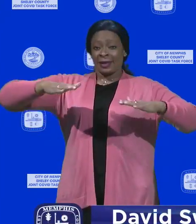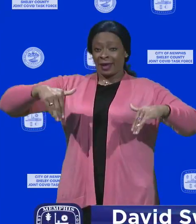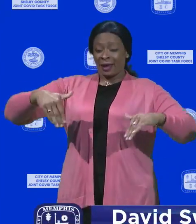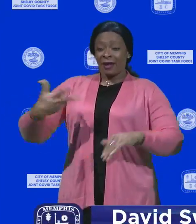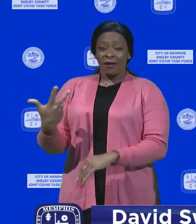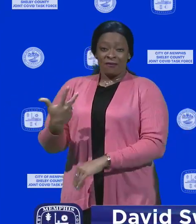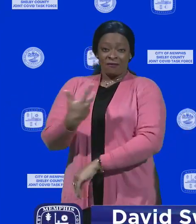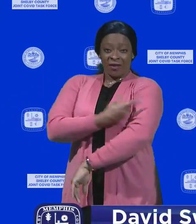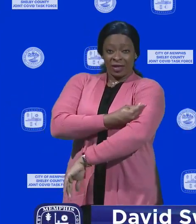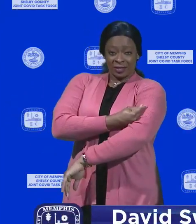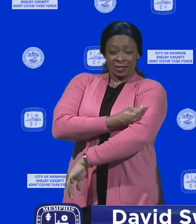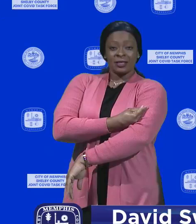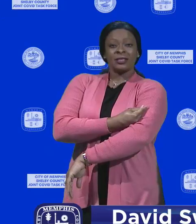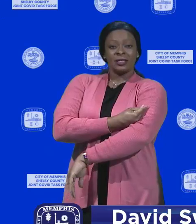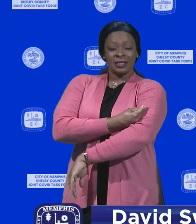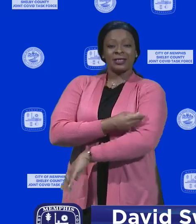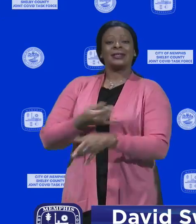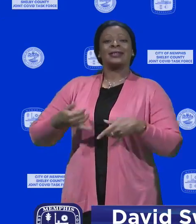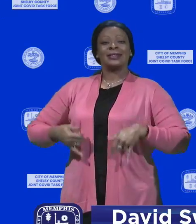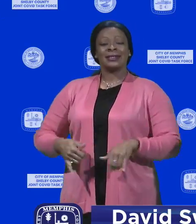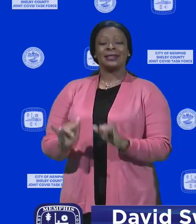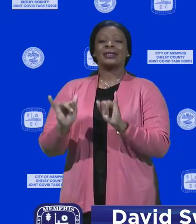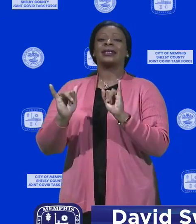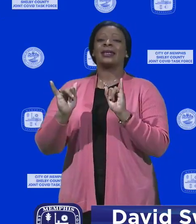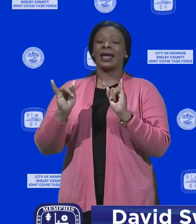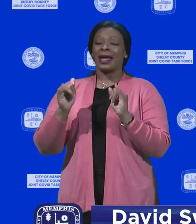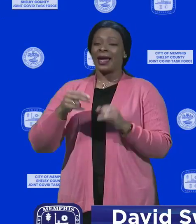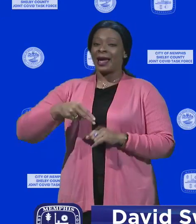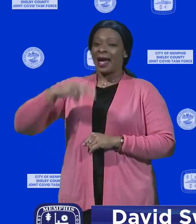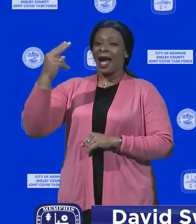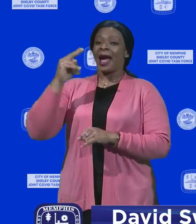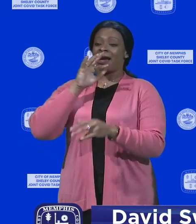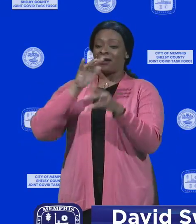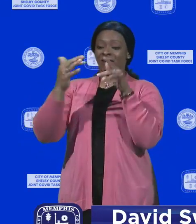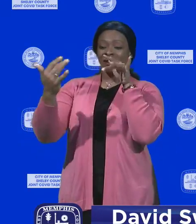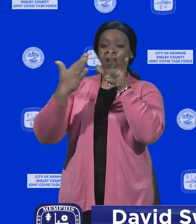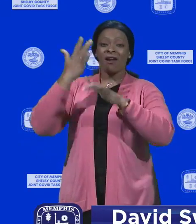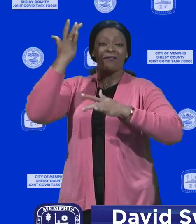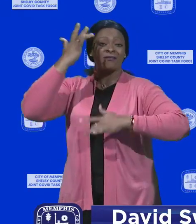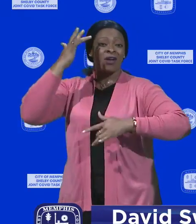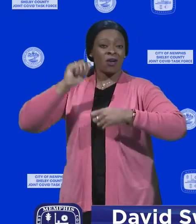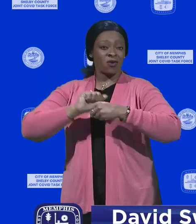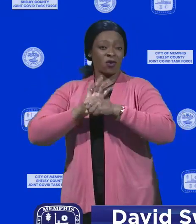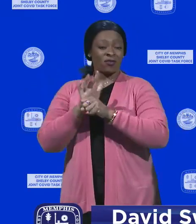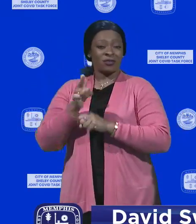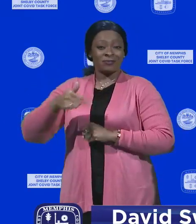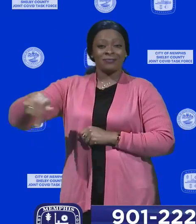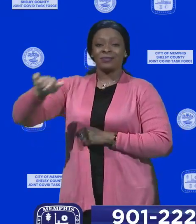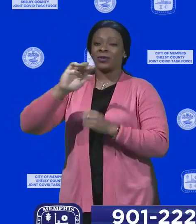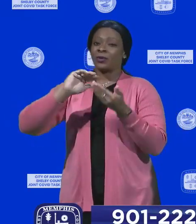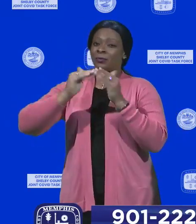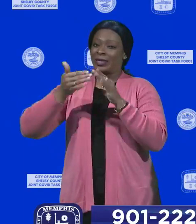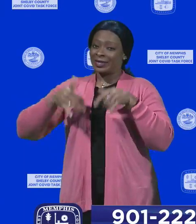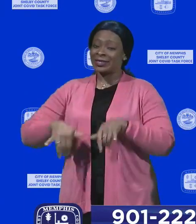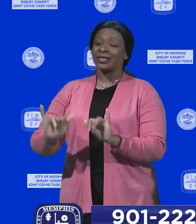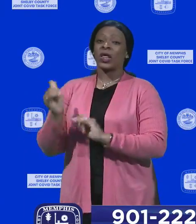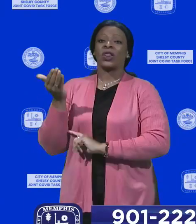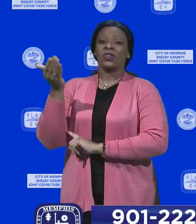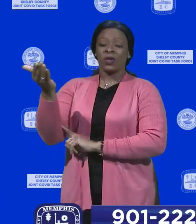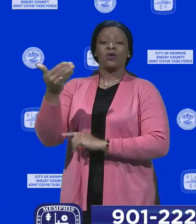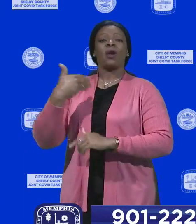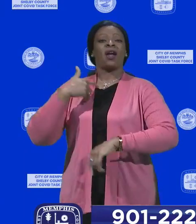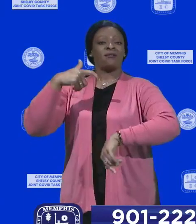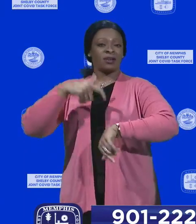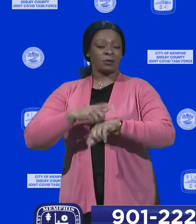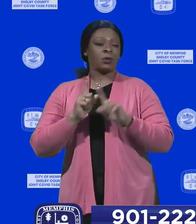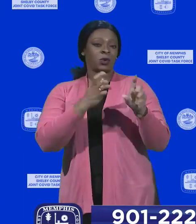been vaccinated, there is a very contagious version of COVID in the community, and you still have time to come